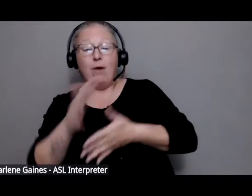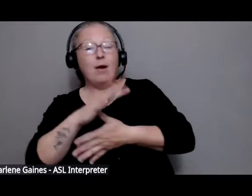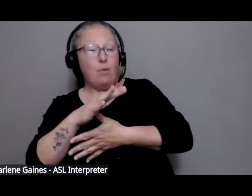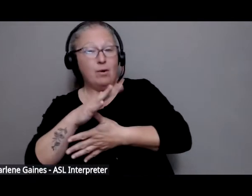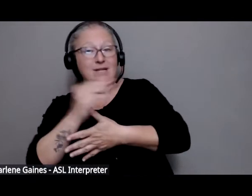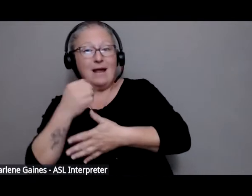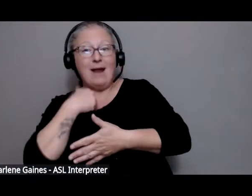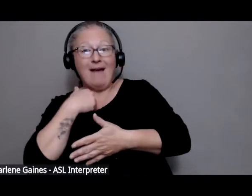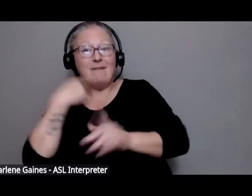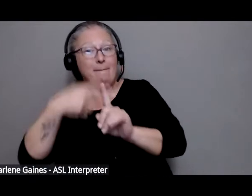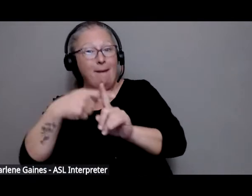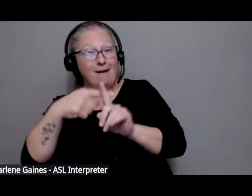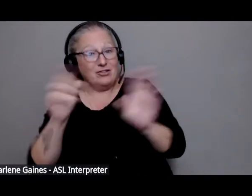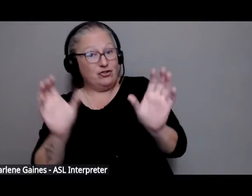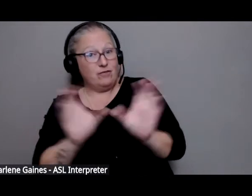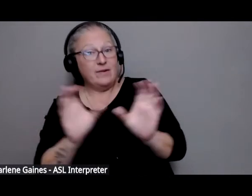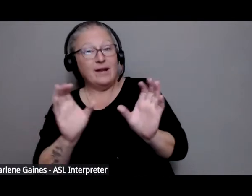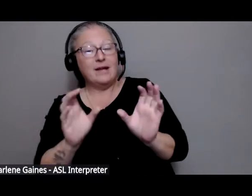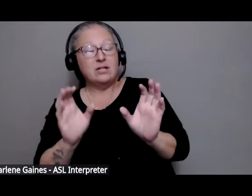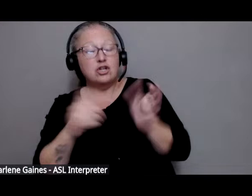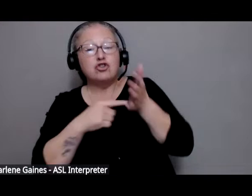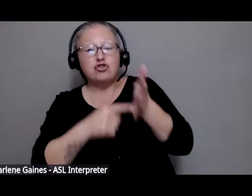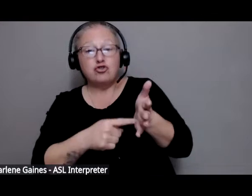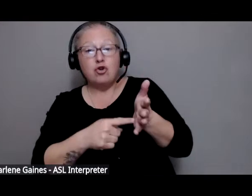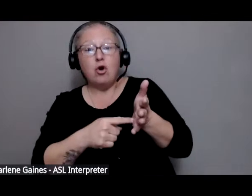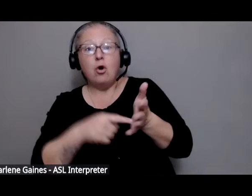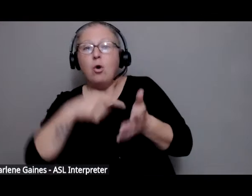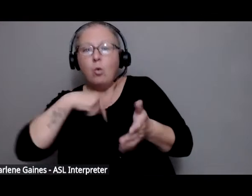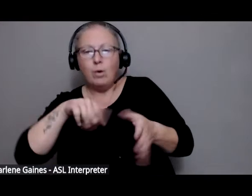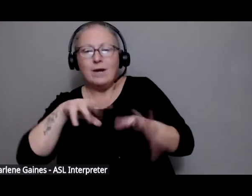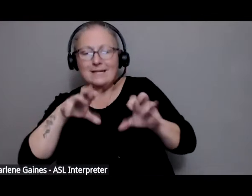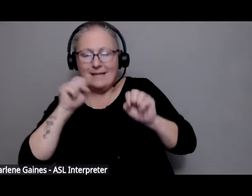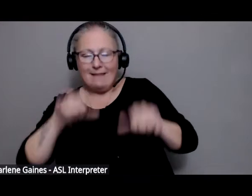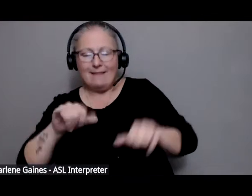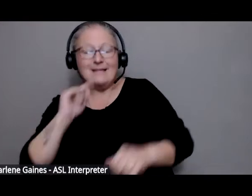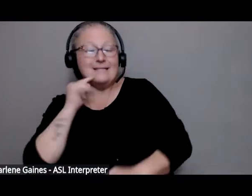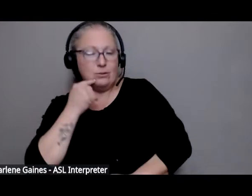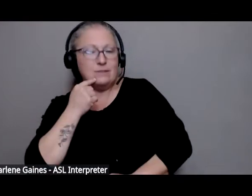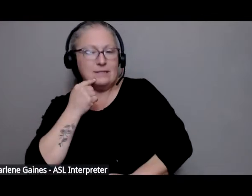a positive certification shows how seriously we take it. Thank you.